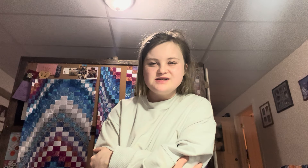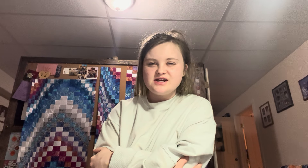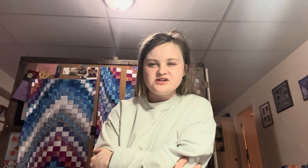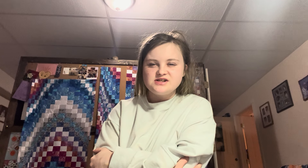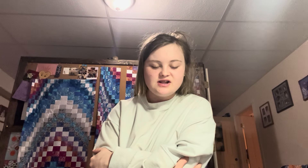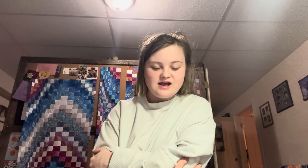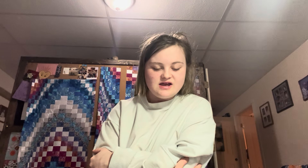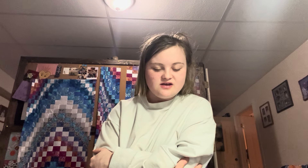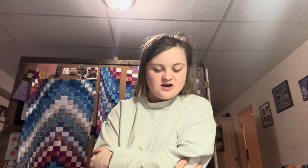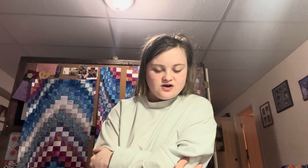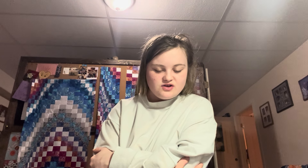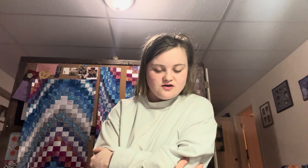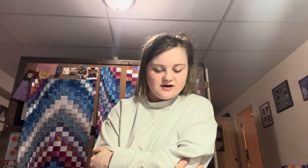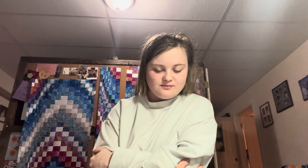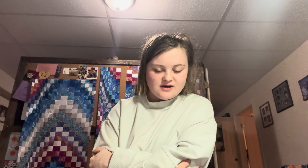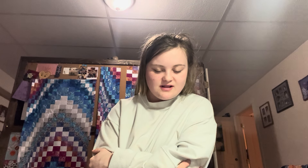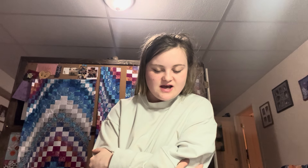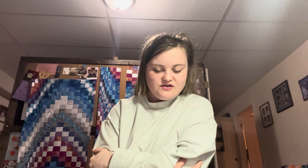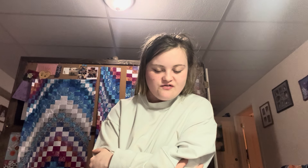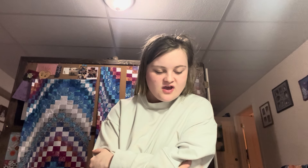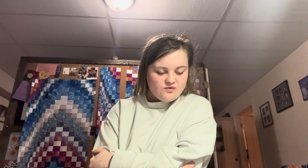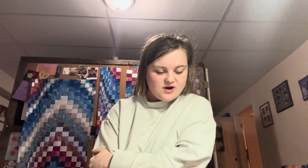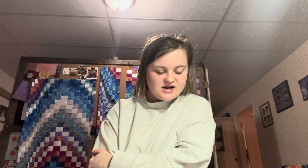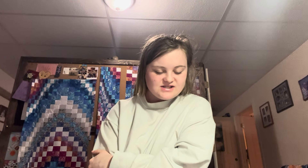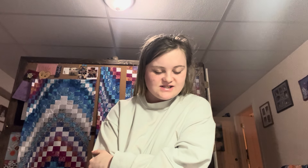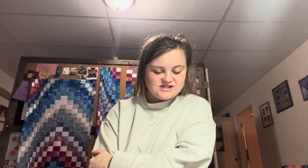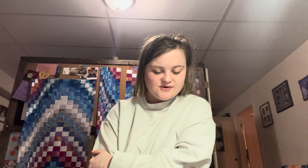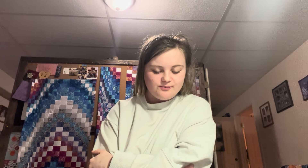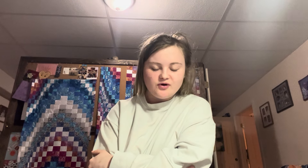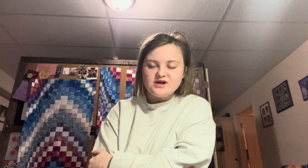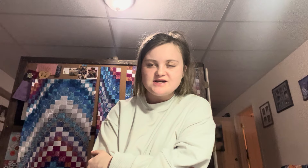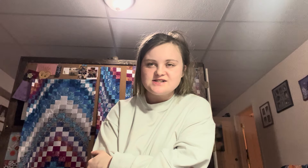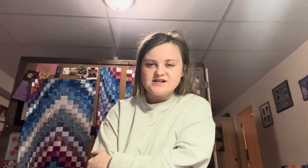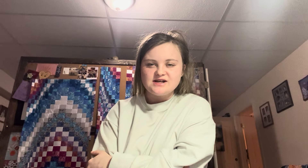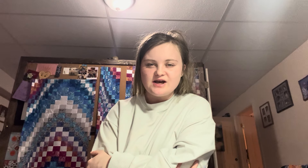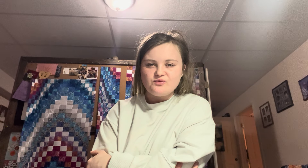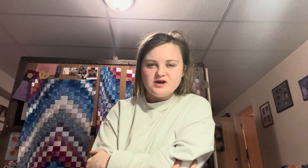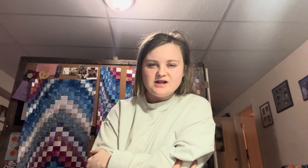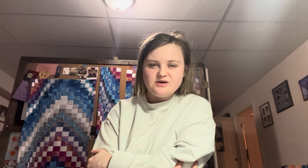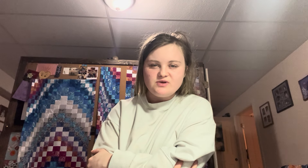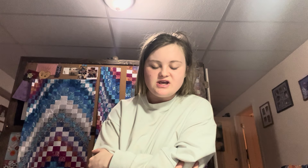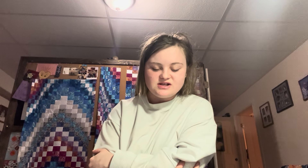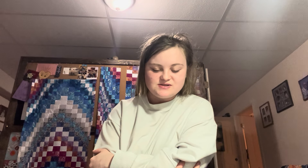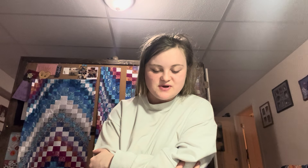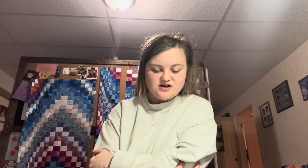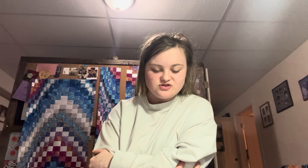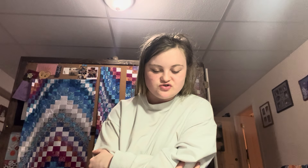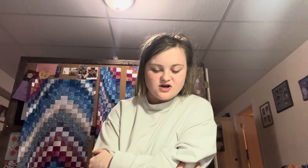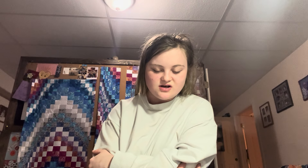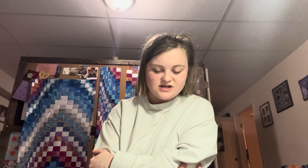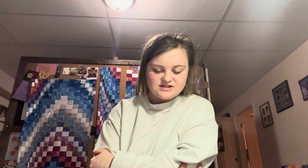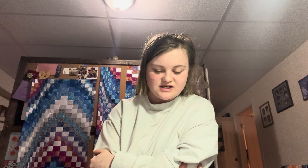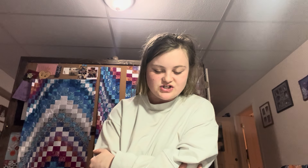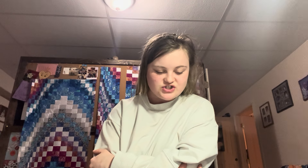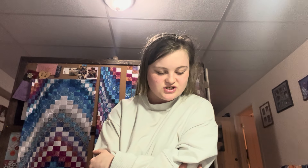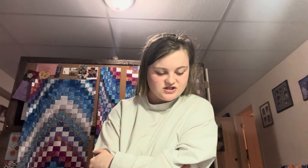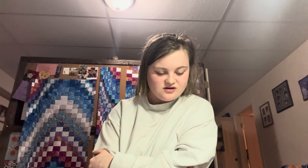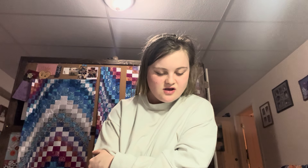hard to let you in my life. When I say spilled poison, I really mean spilled drug addiction.